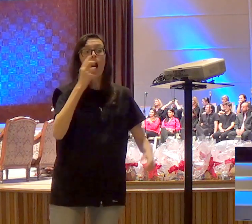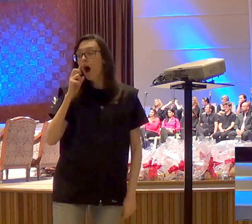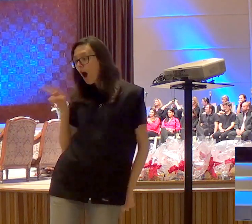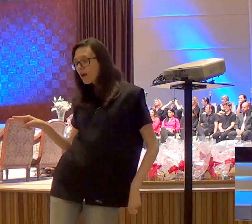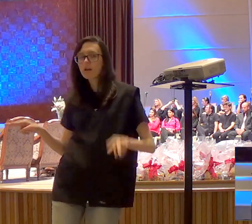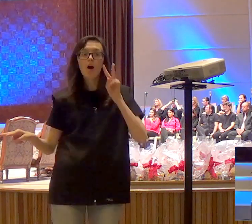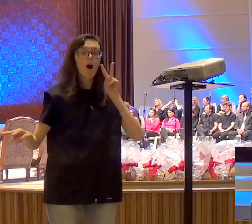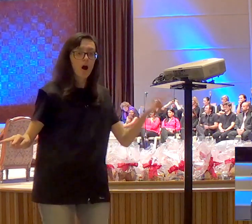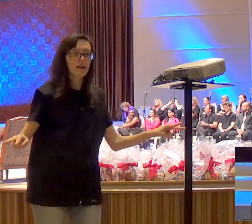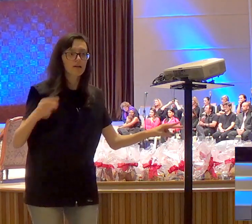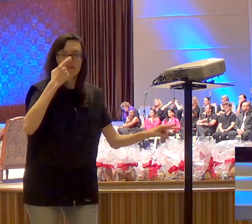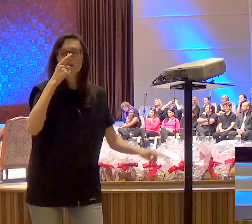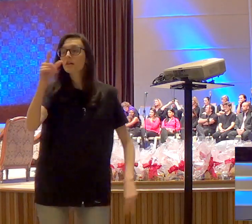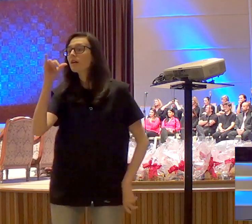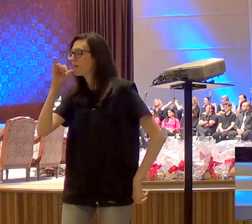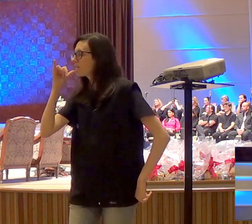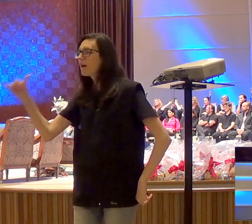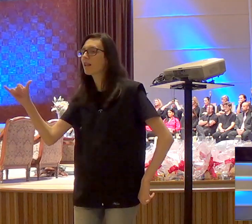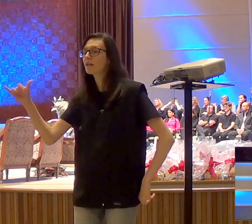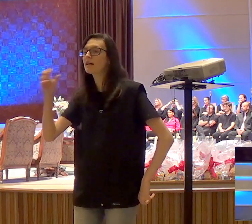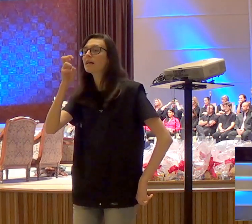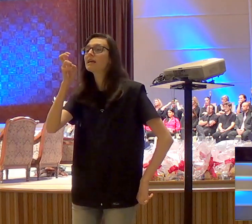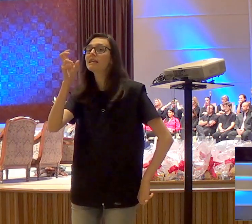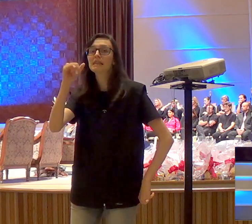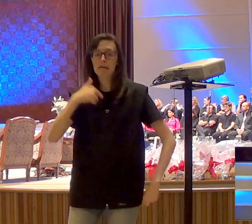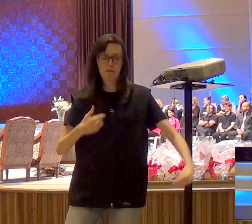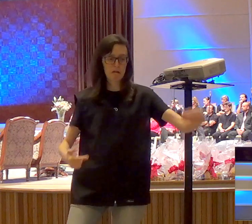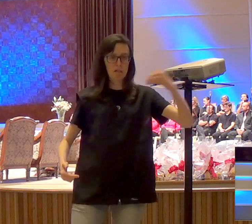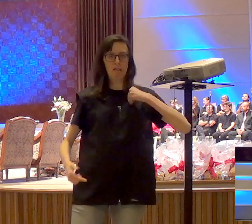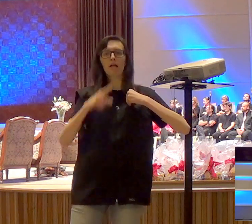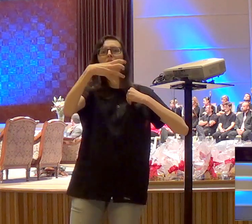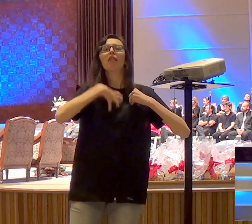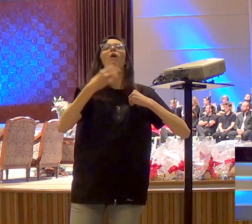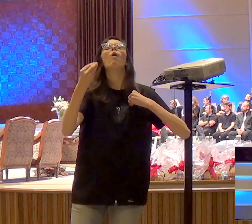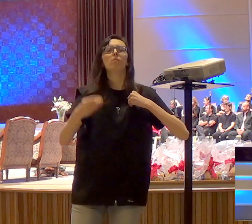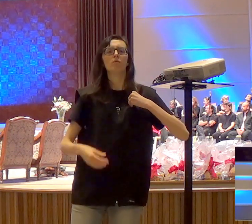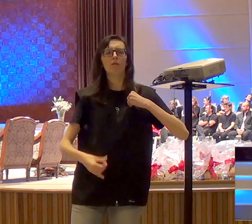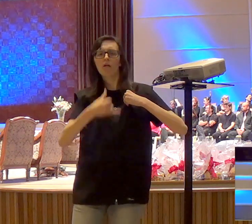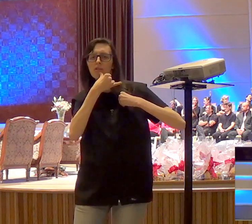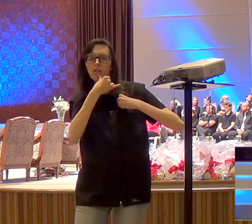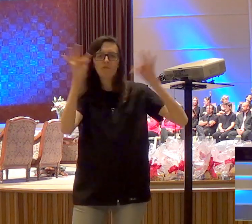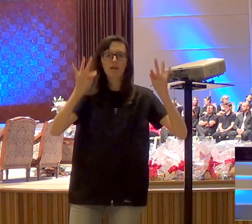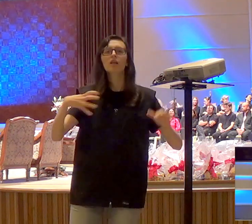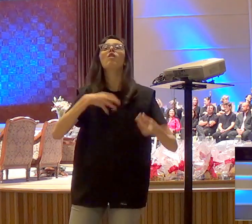e 5 segundos para você dizer para ele o que seria se você fosse conhecido somente pela pior coisa que você fez.